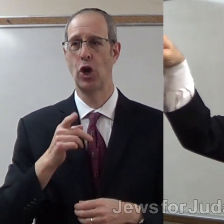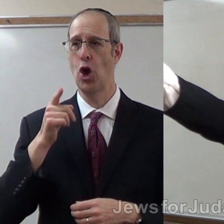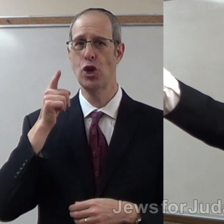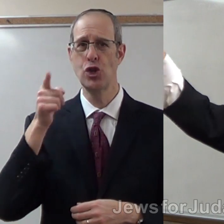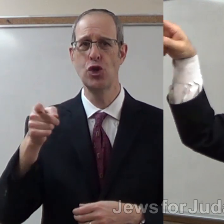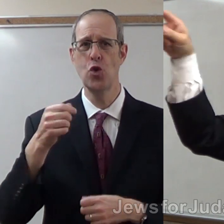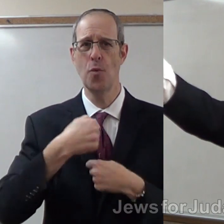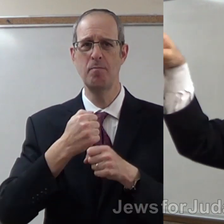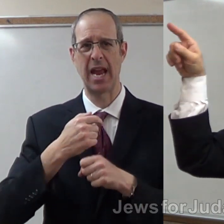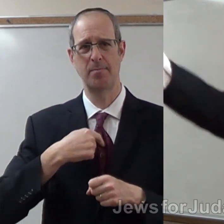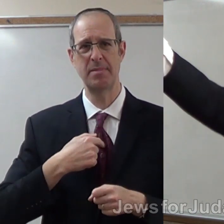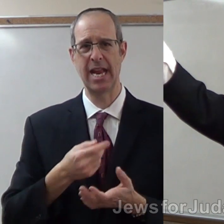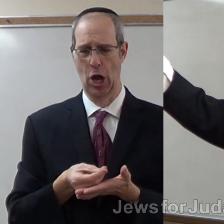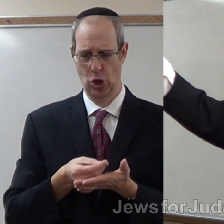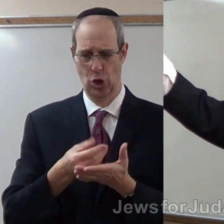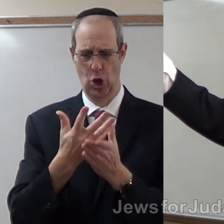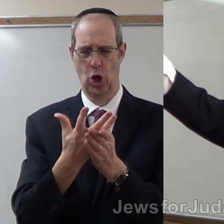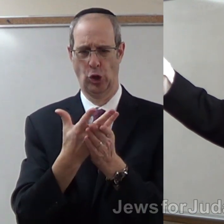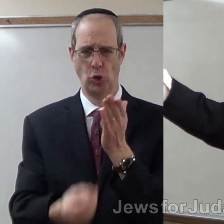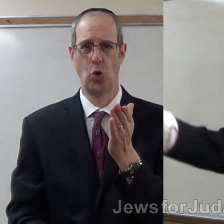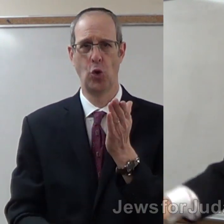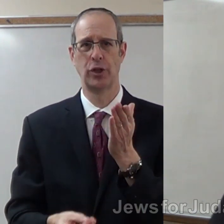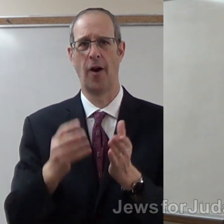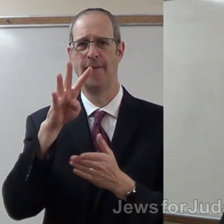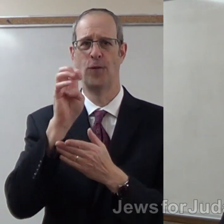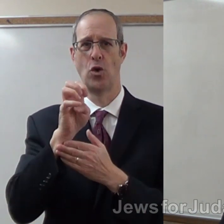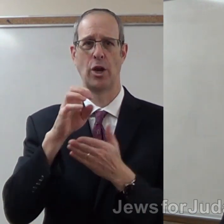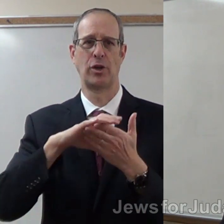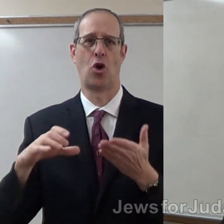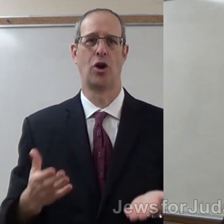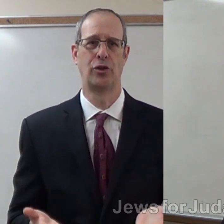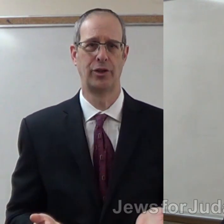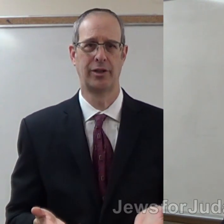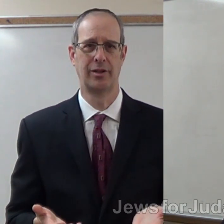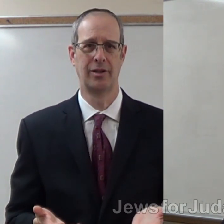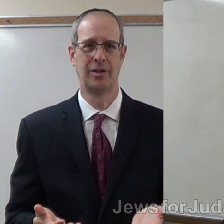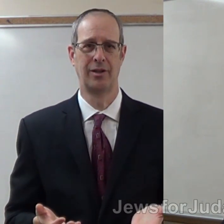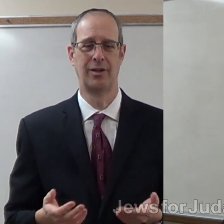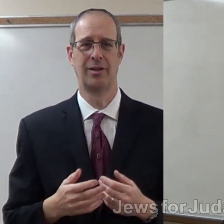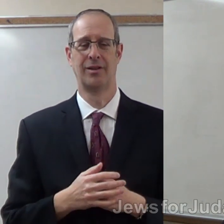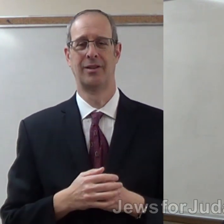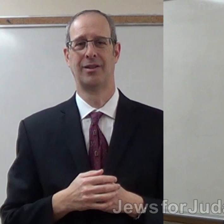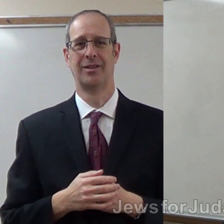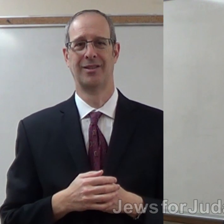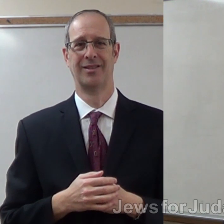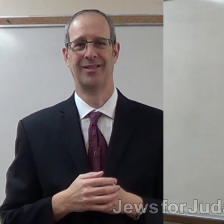you made me lose 400 zuz, $400.